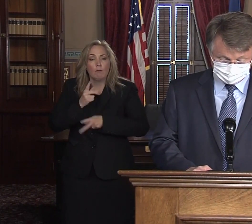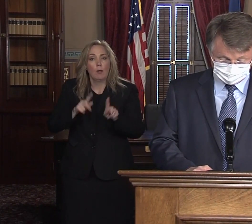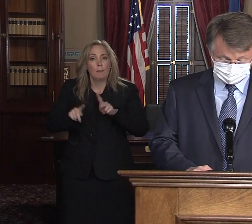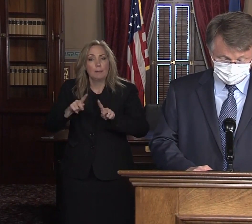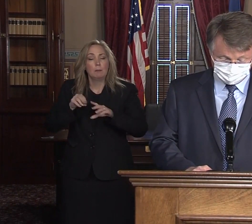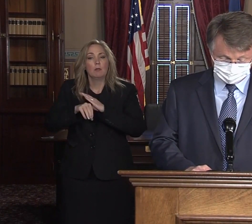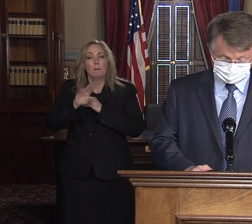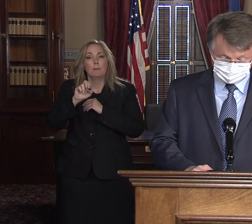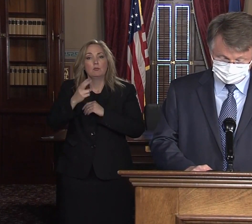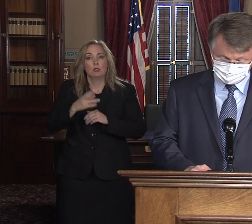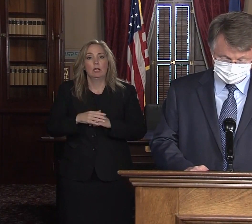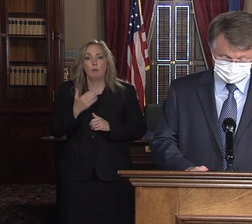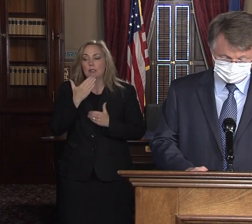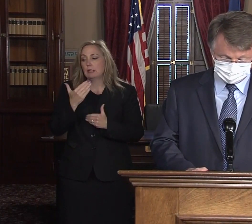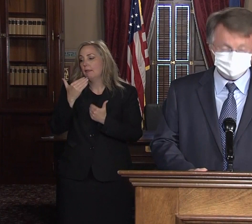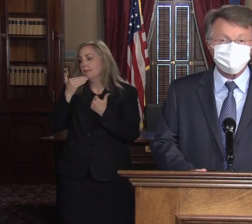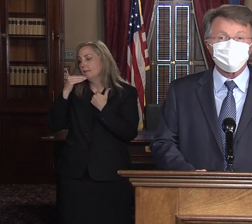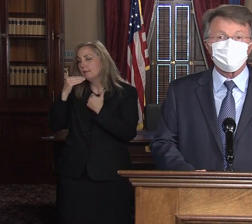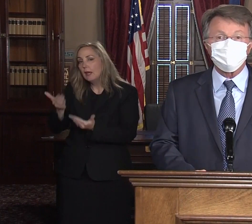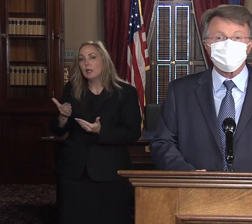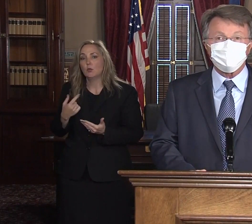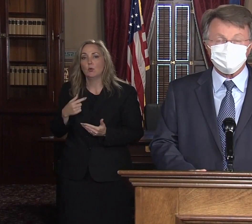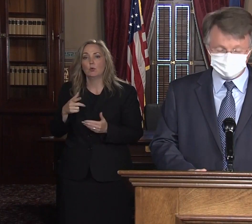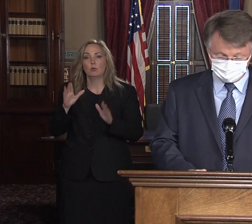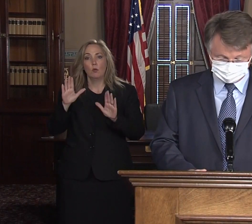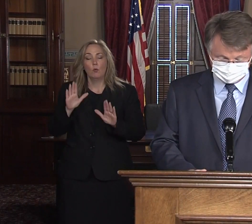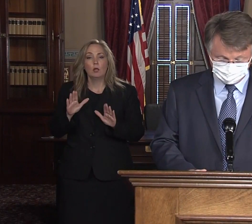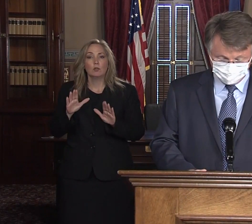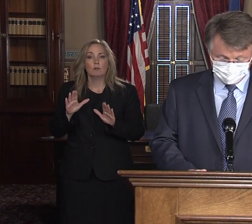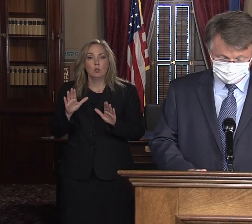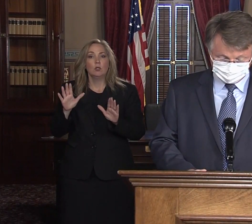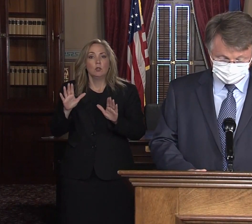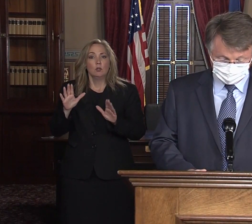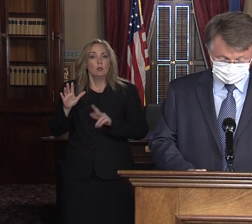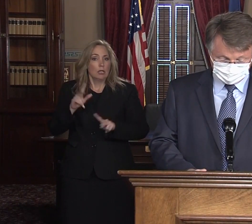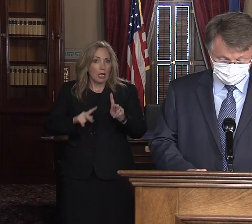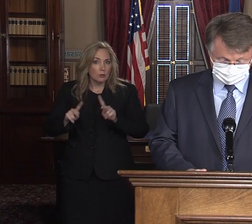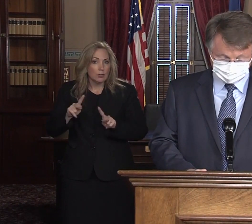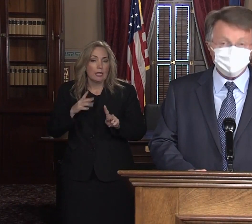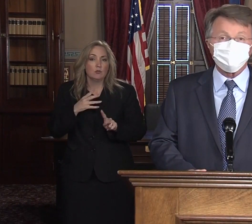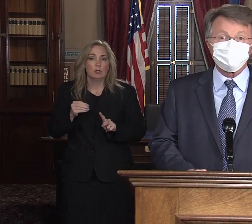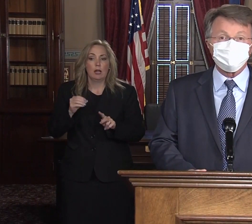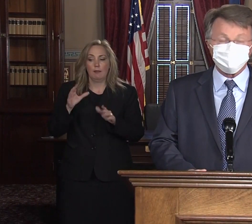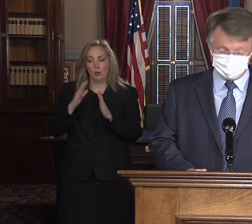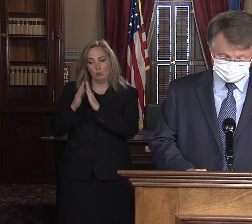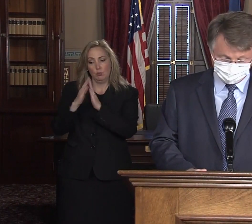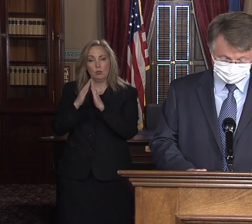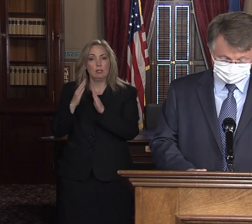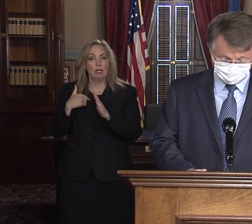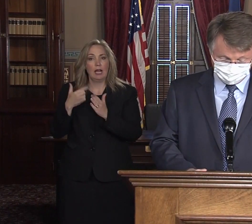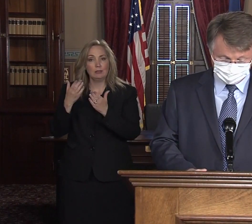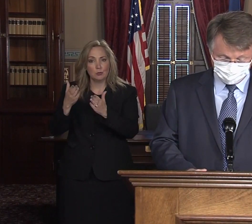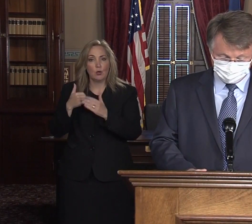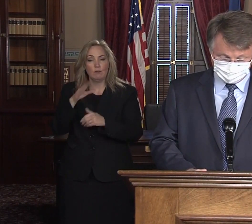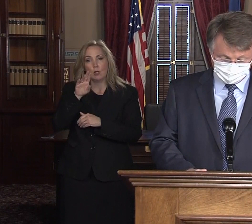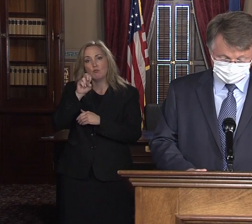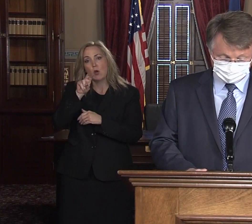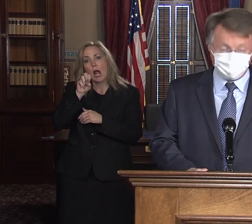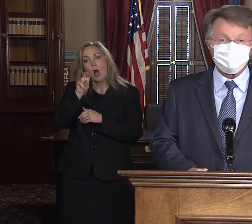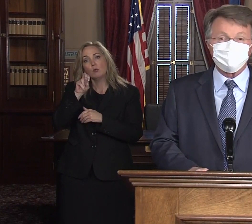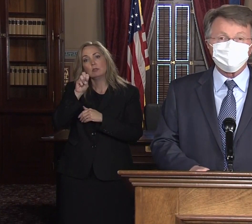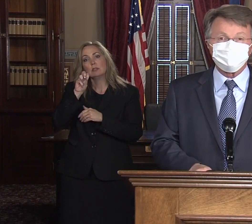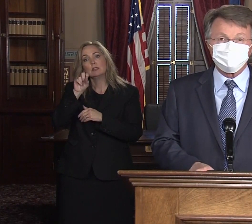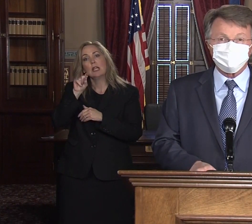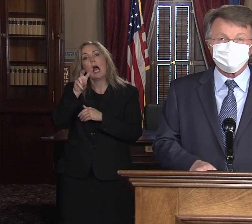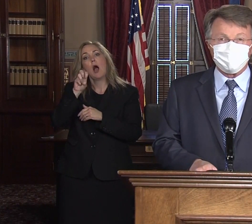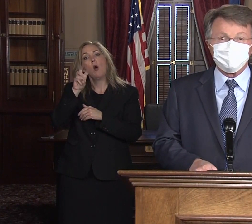of Michigan. I want to say thank you especially to the wonderful congregation and community I serve and live in Brownstown for their